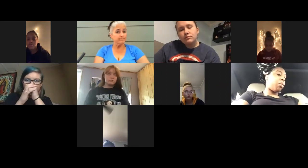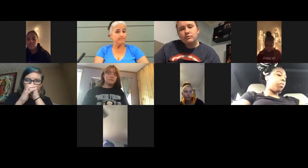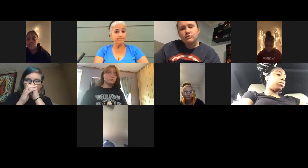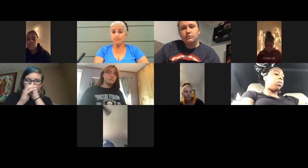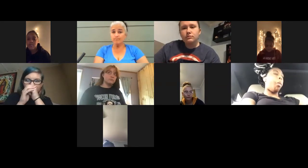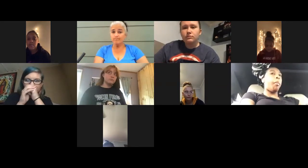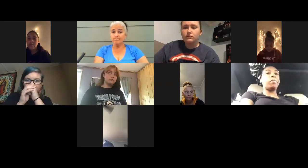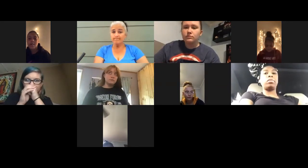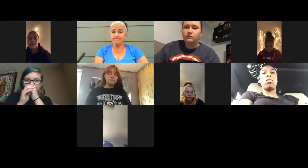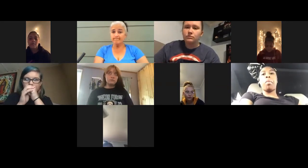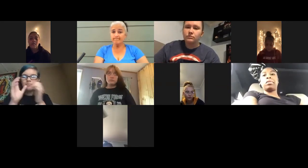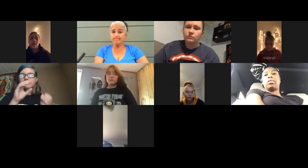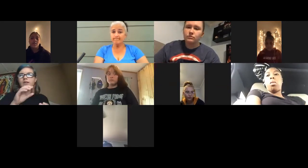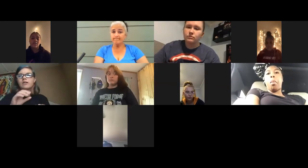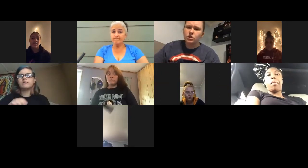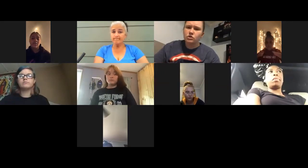School.